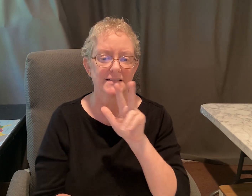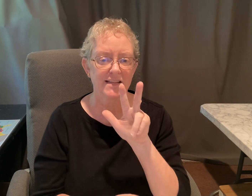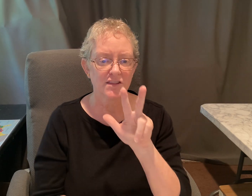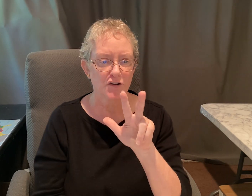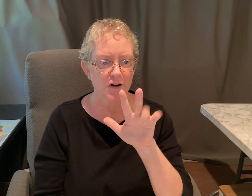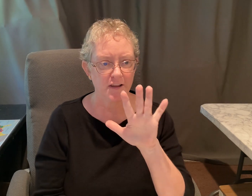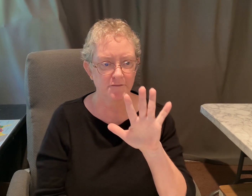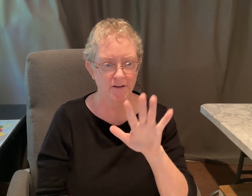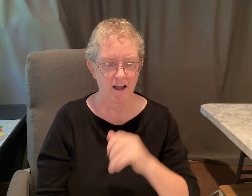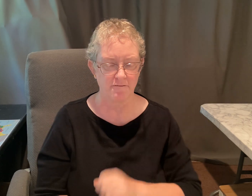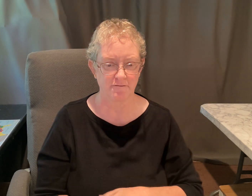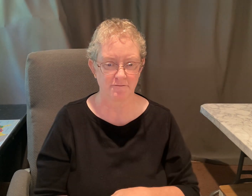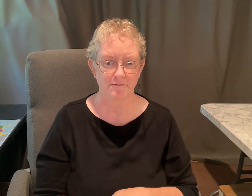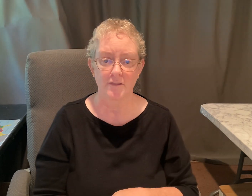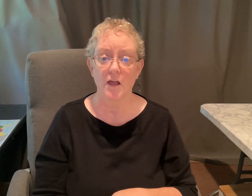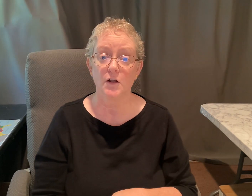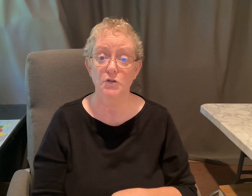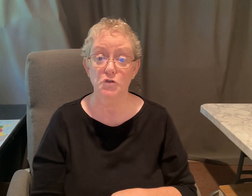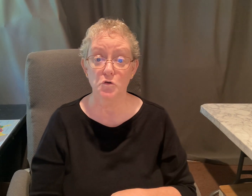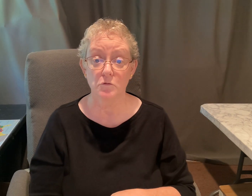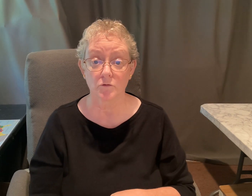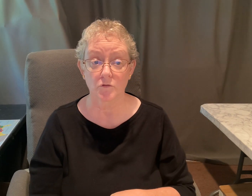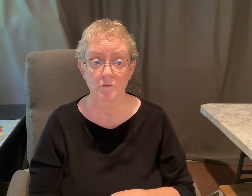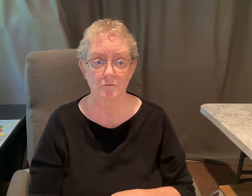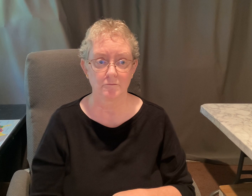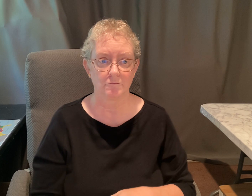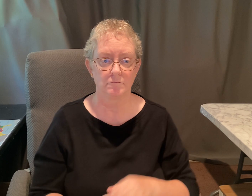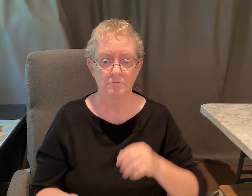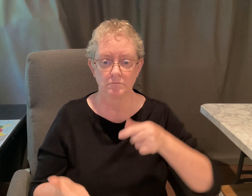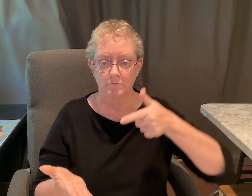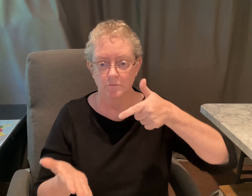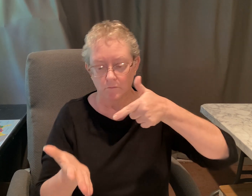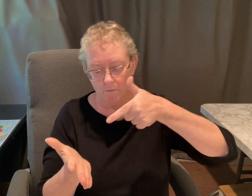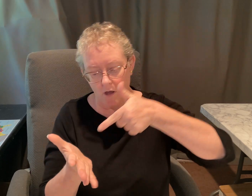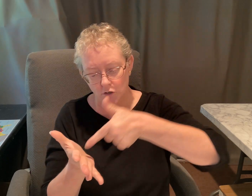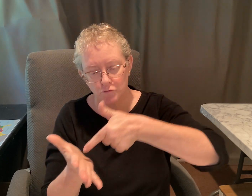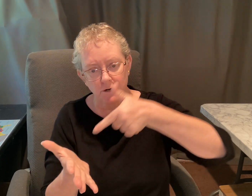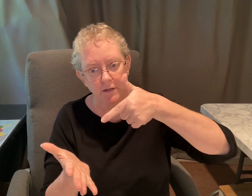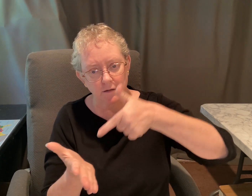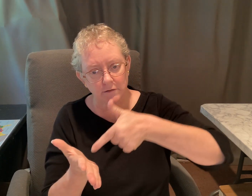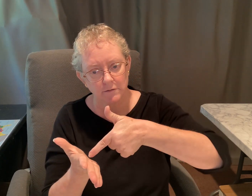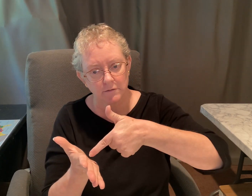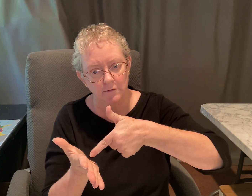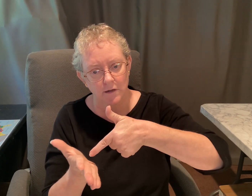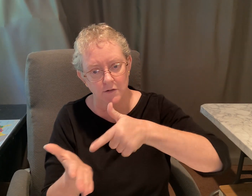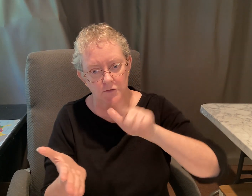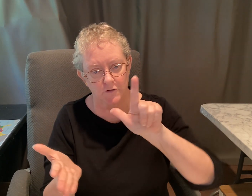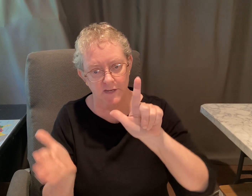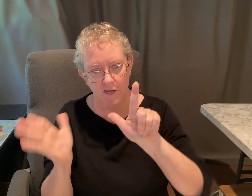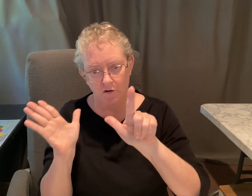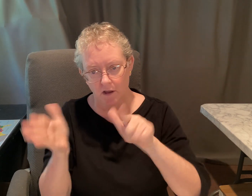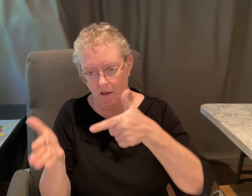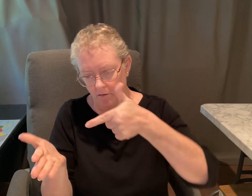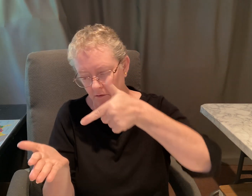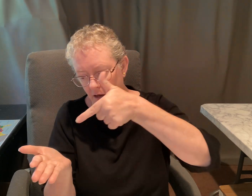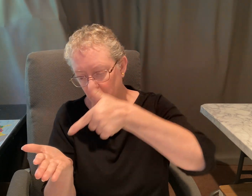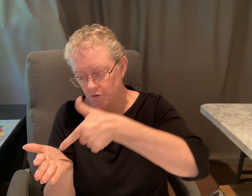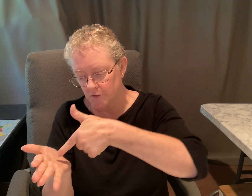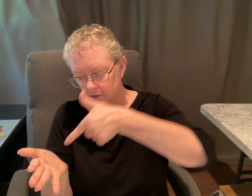Lesson 35. Tools. A drill. So you take your L and you just go